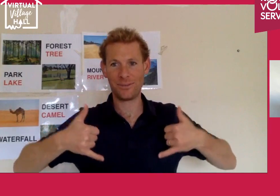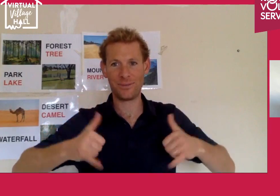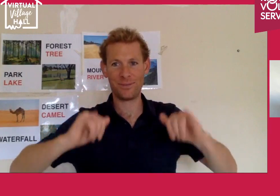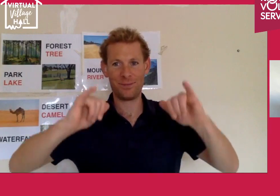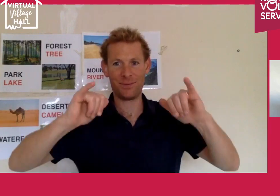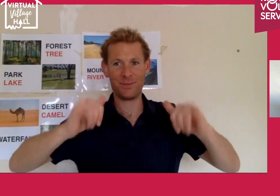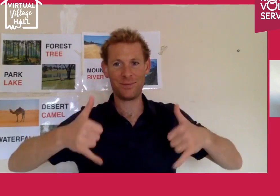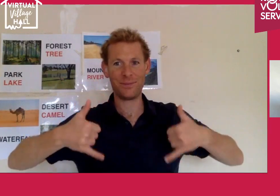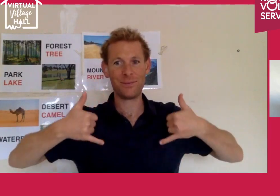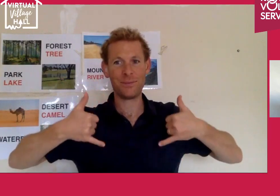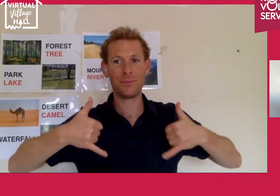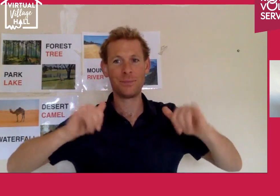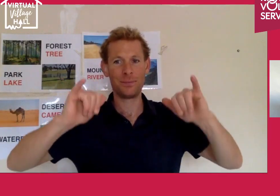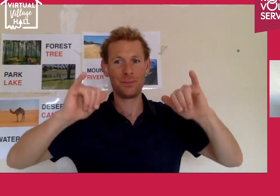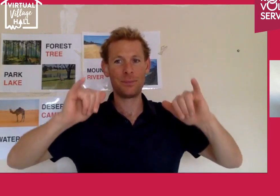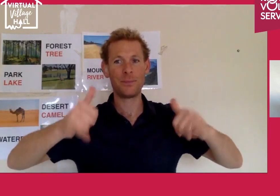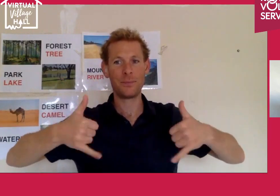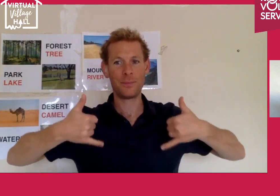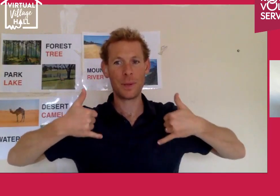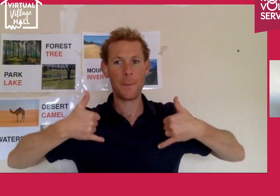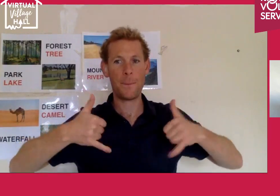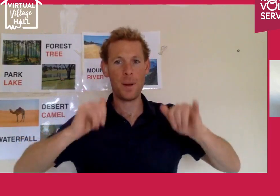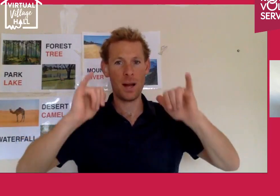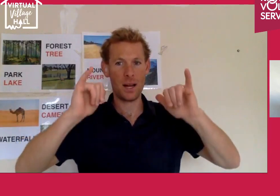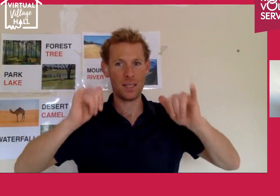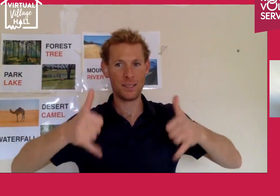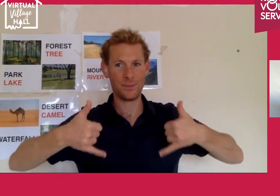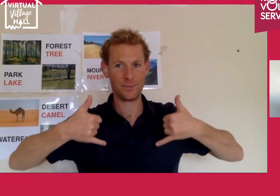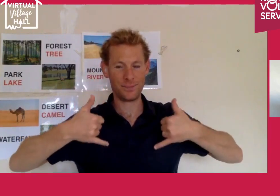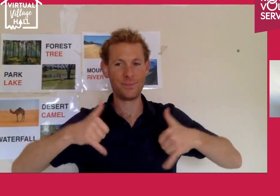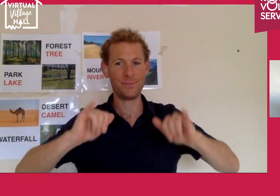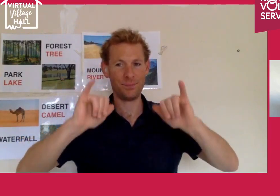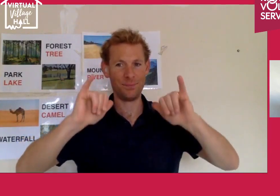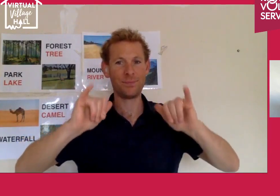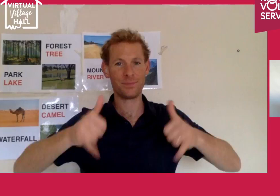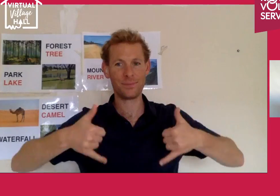they would do this sign for park to show the swings park,